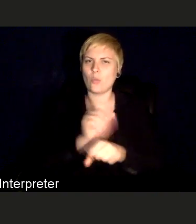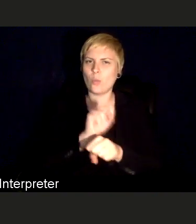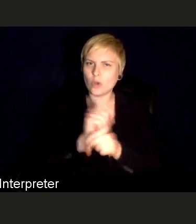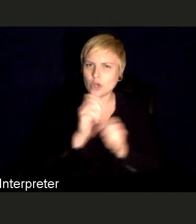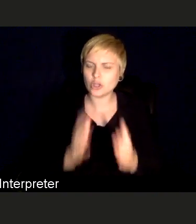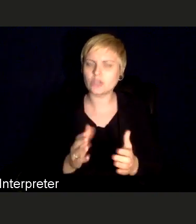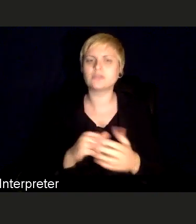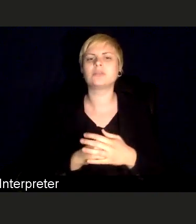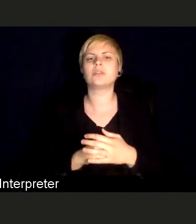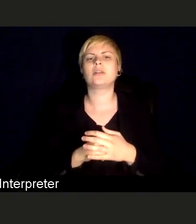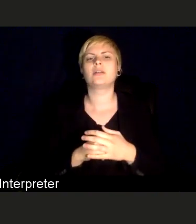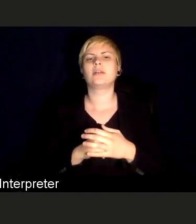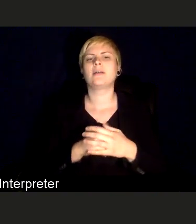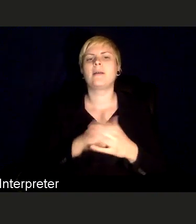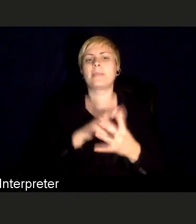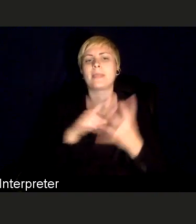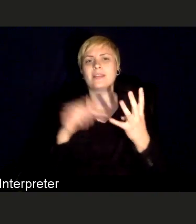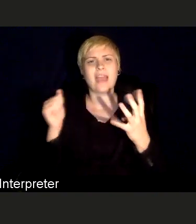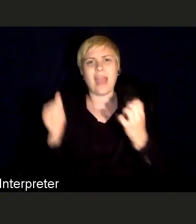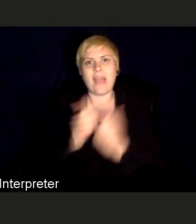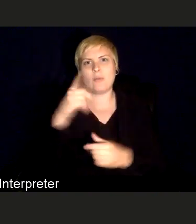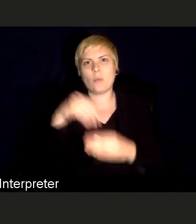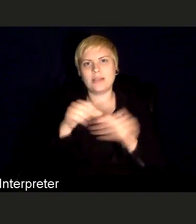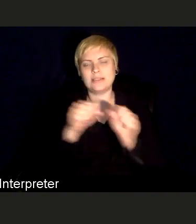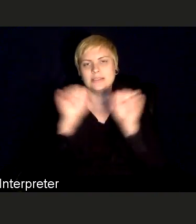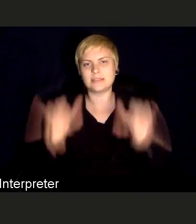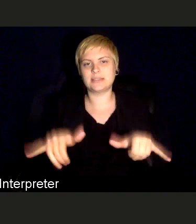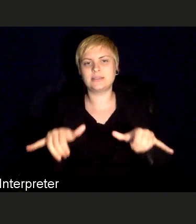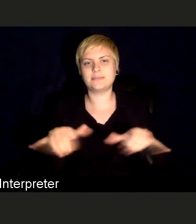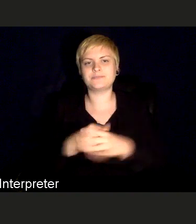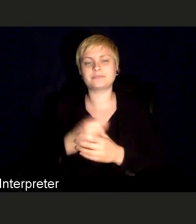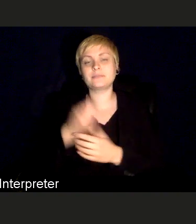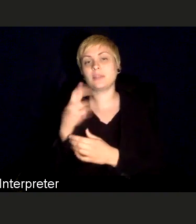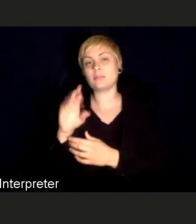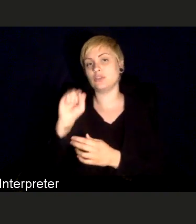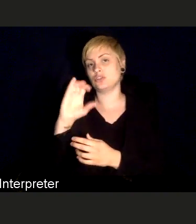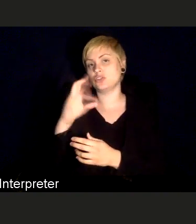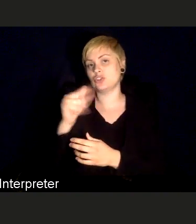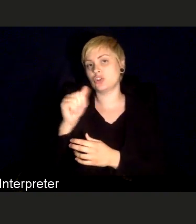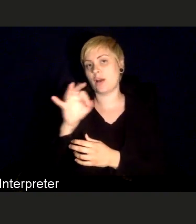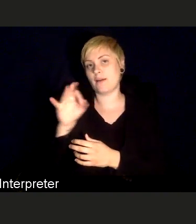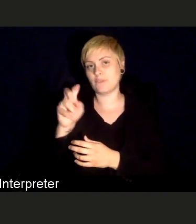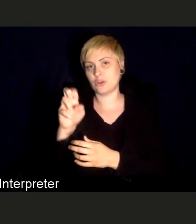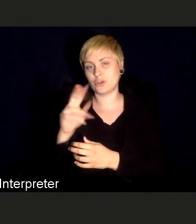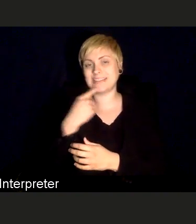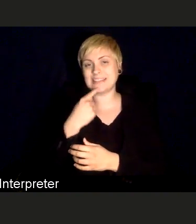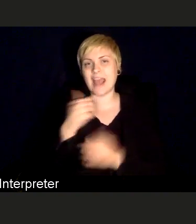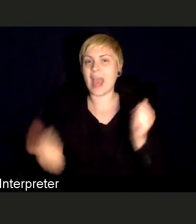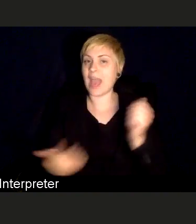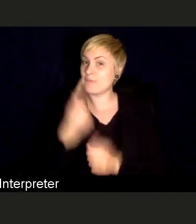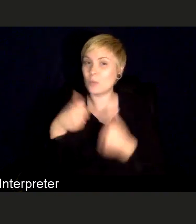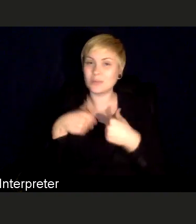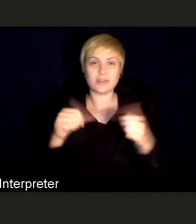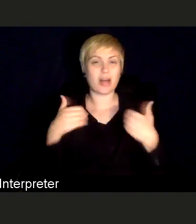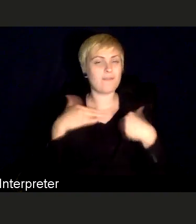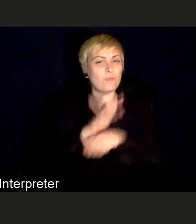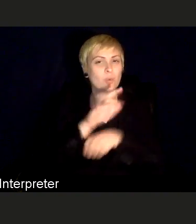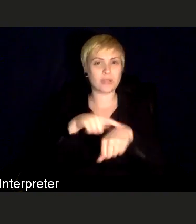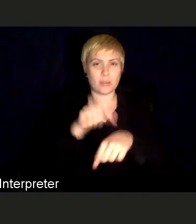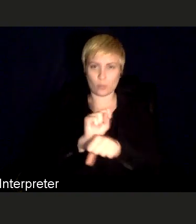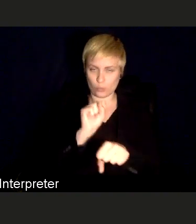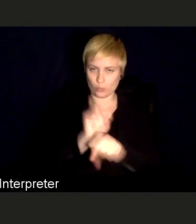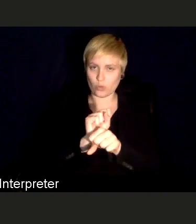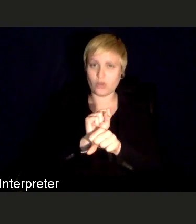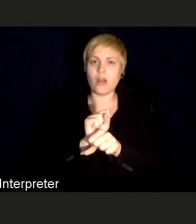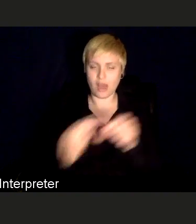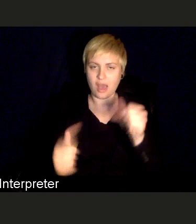workers, and even all those who are in the system. As Mr. Schaffner said, Everyone is still employed full-time, and everyone is working